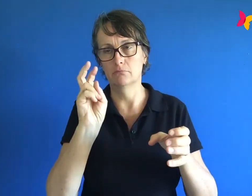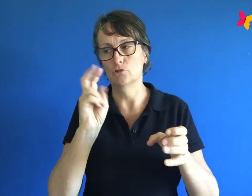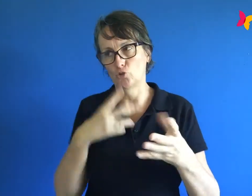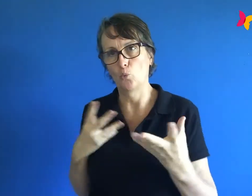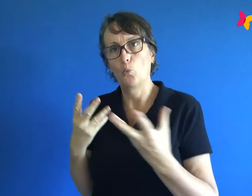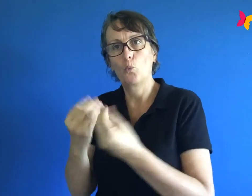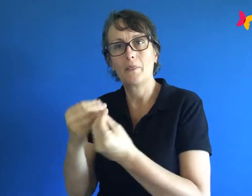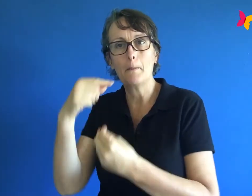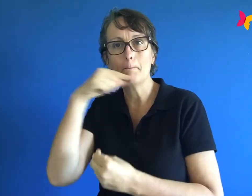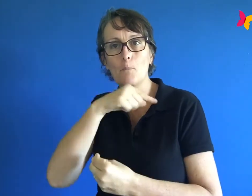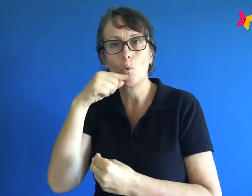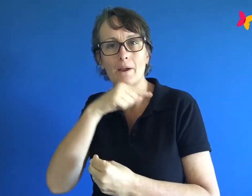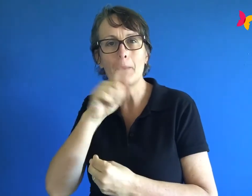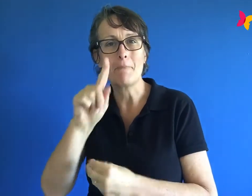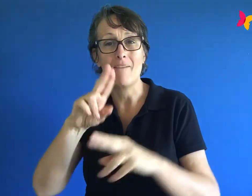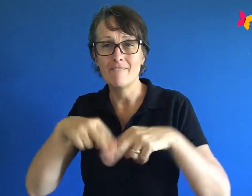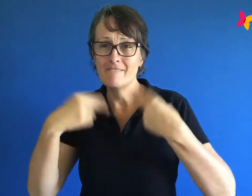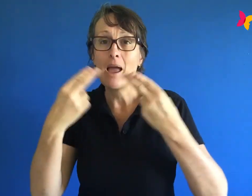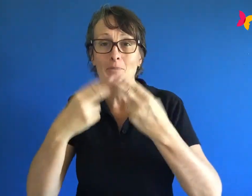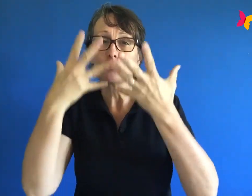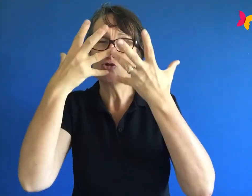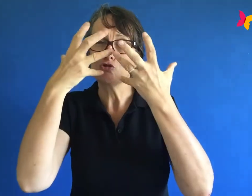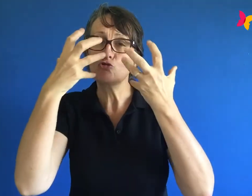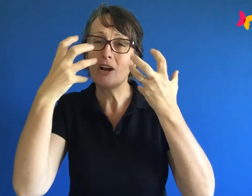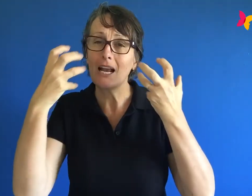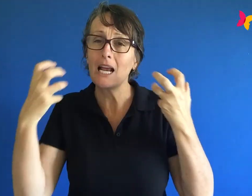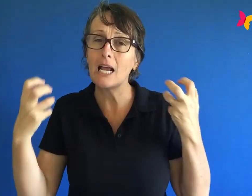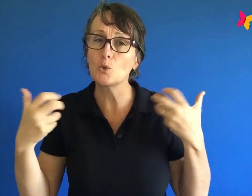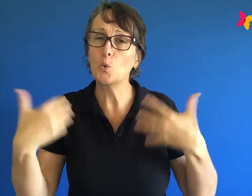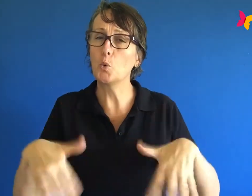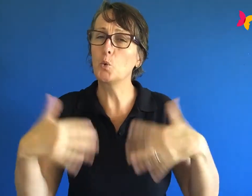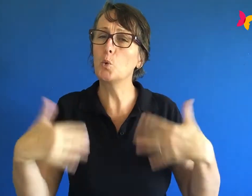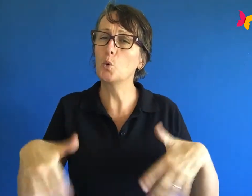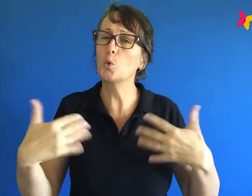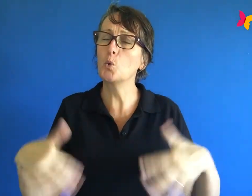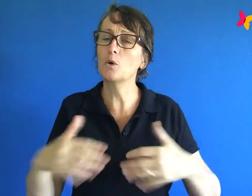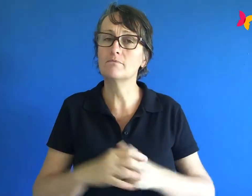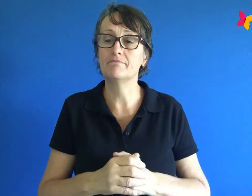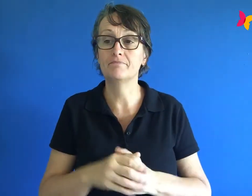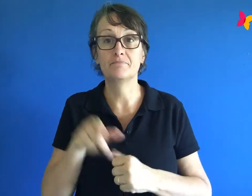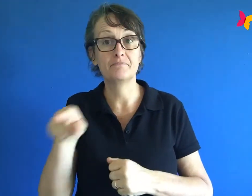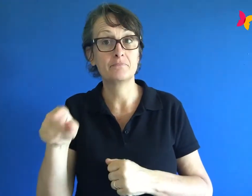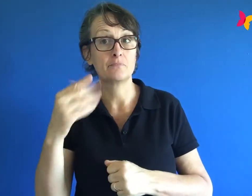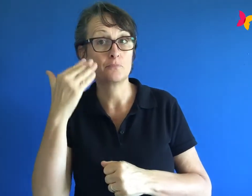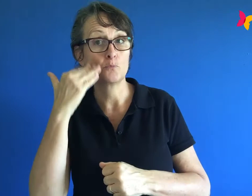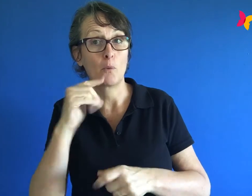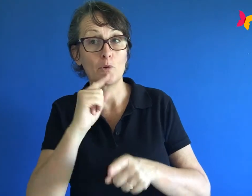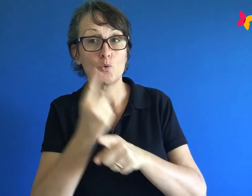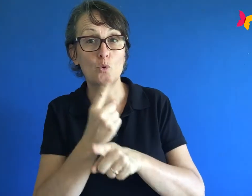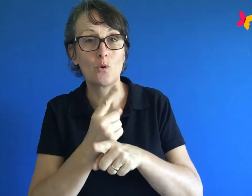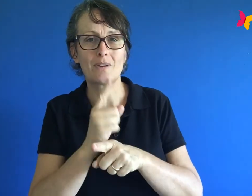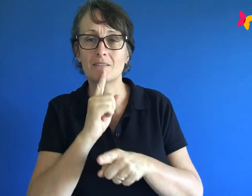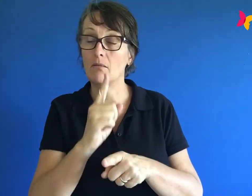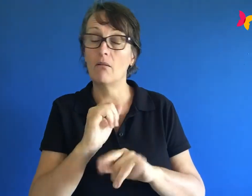strain the family was under, it was intense. It just felt like an overwhelming catastrophe